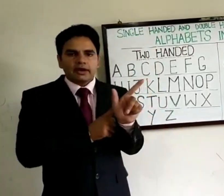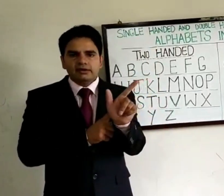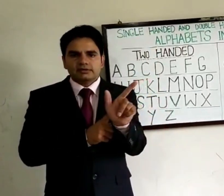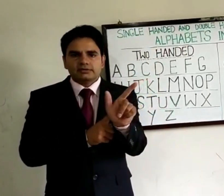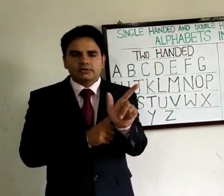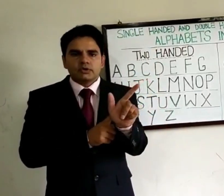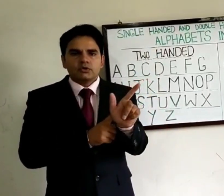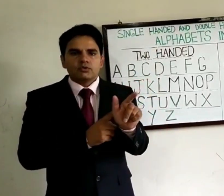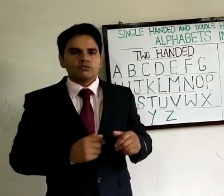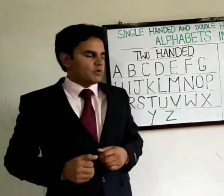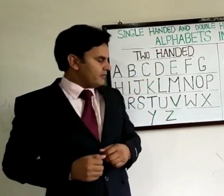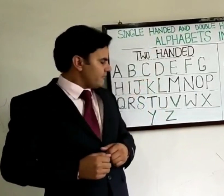Y. Y for